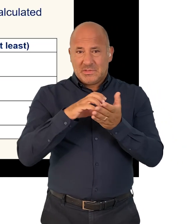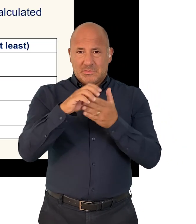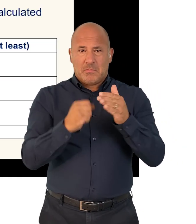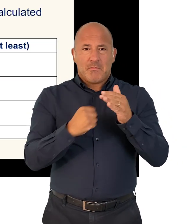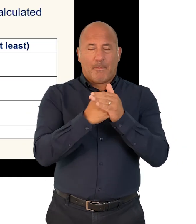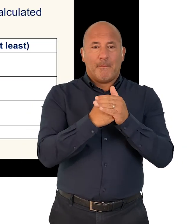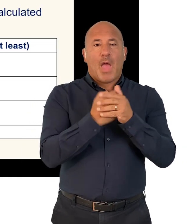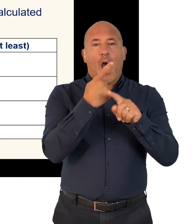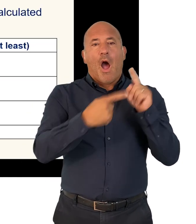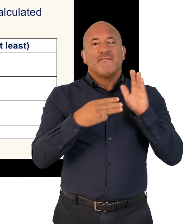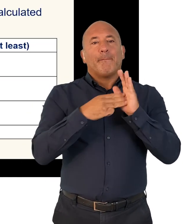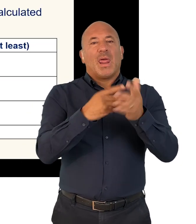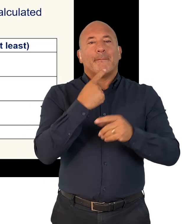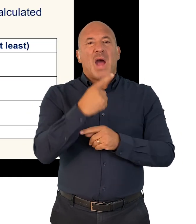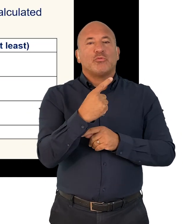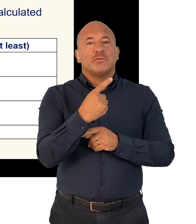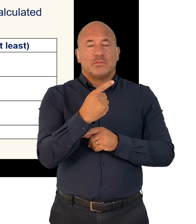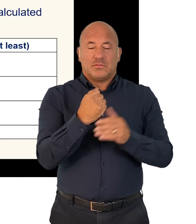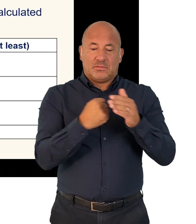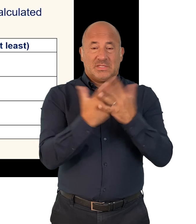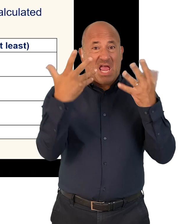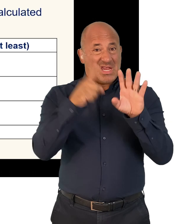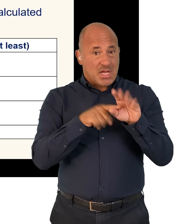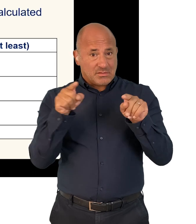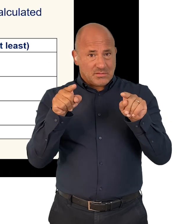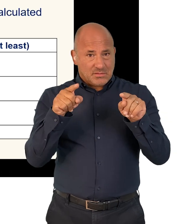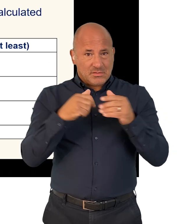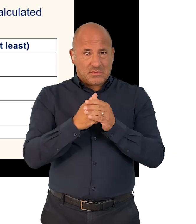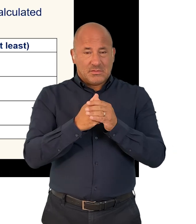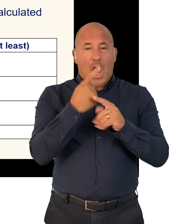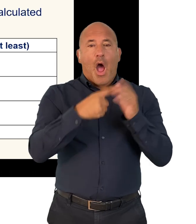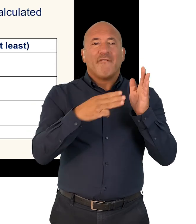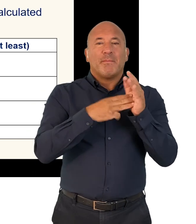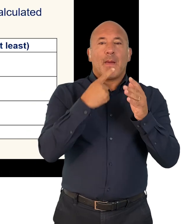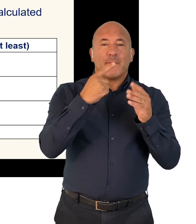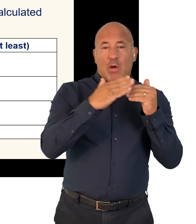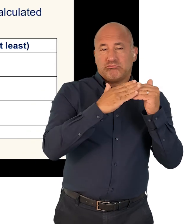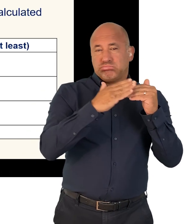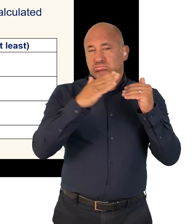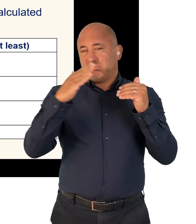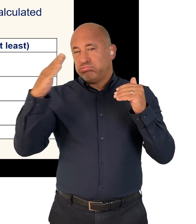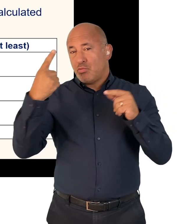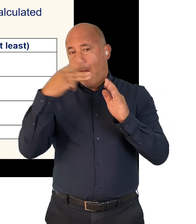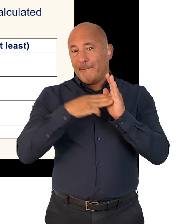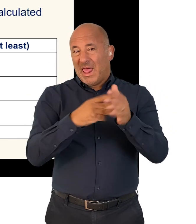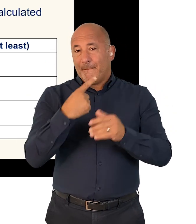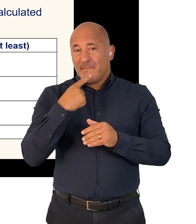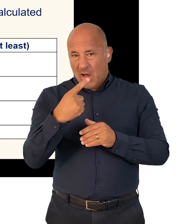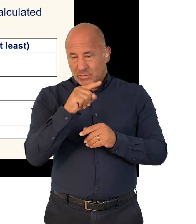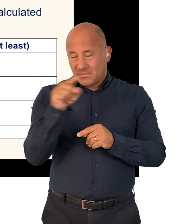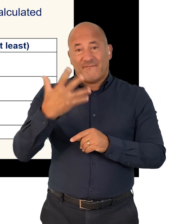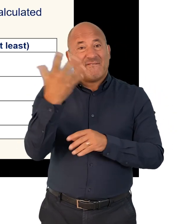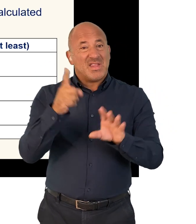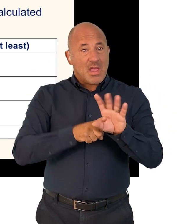to and including £500,000, it's 10 years. Above £500,000 and up to and including £1 million